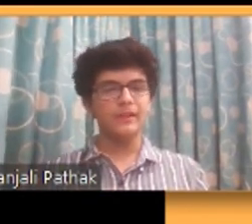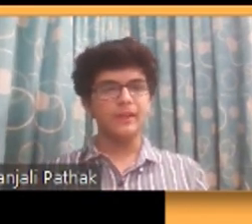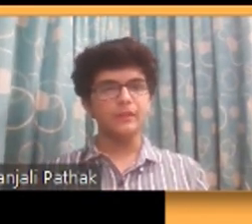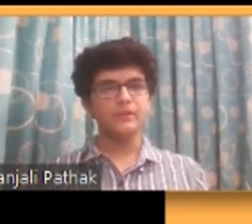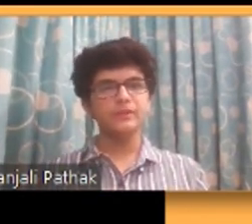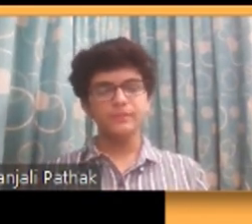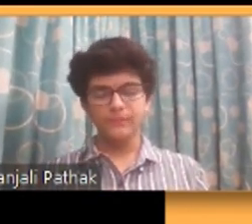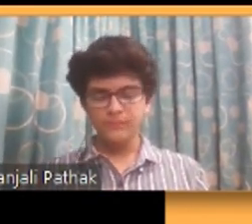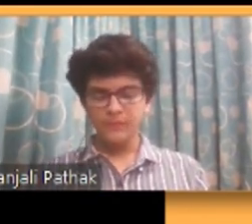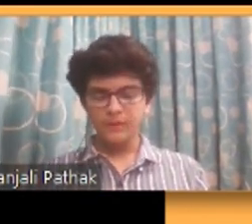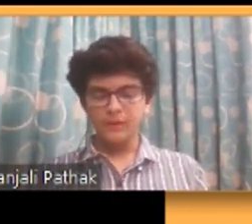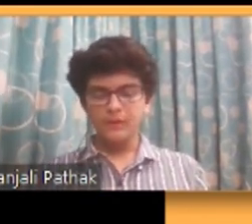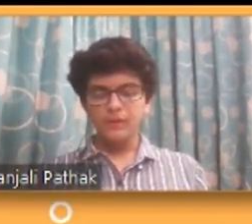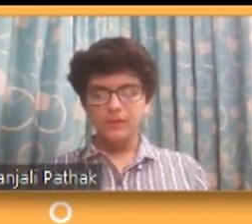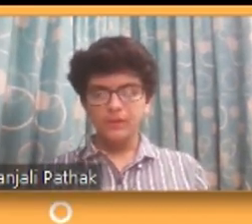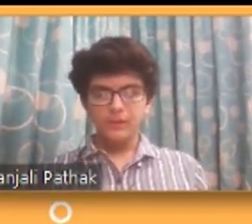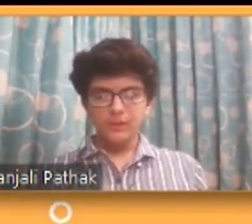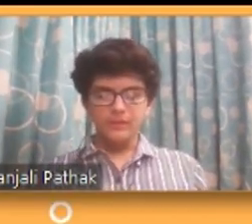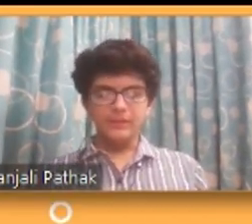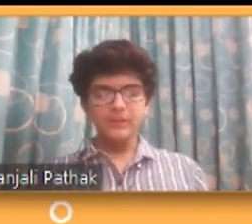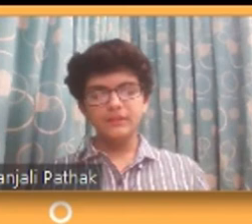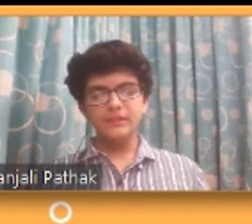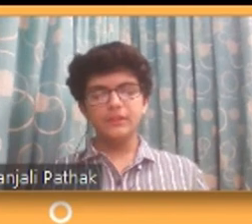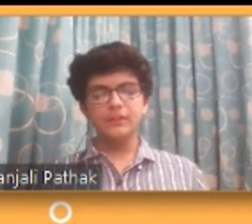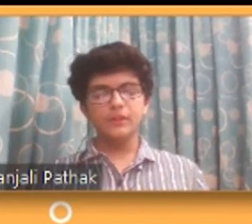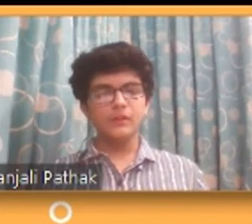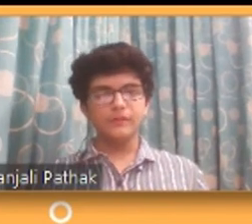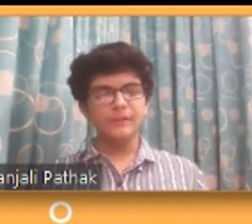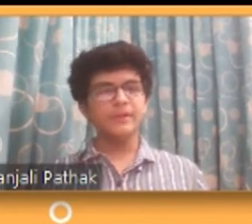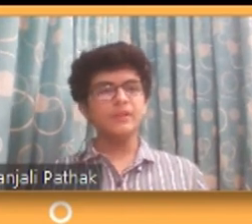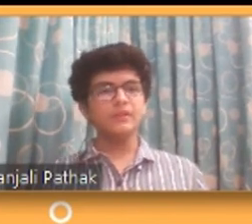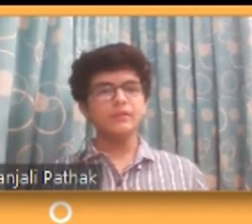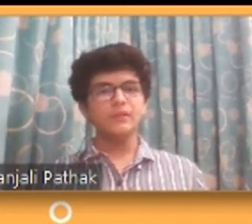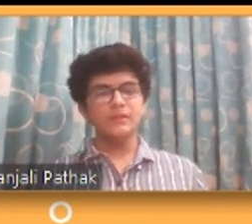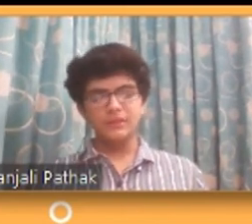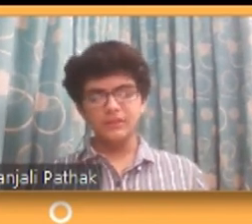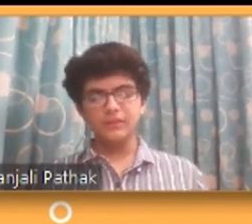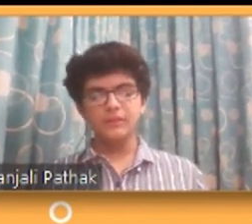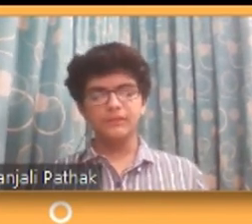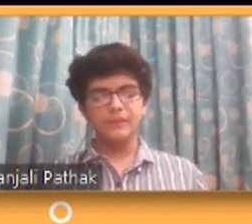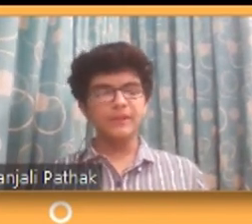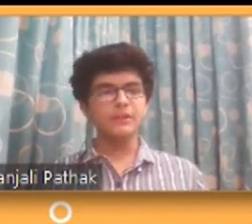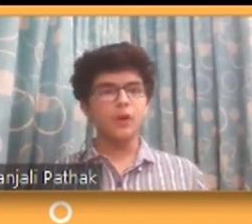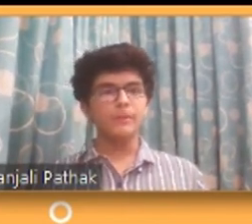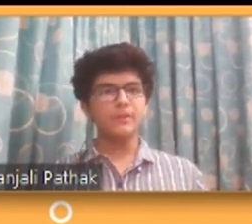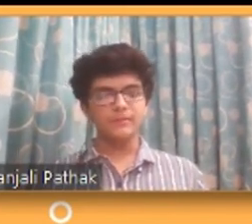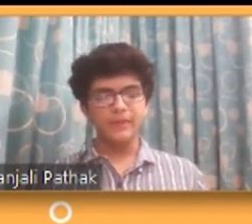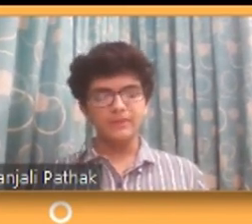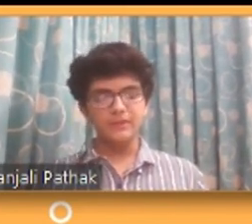language. This is a female common chimpanzee